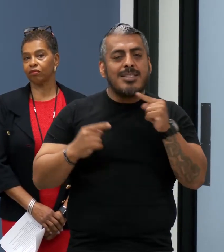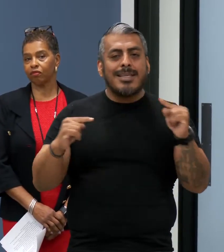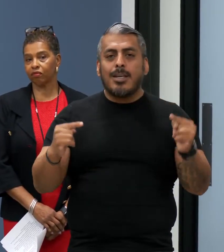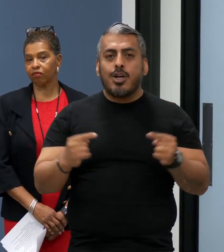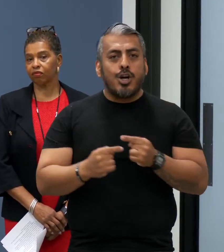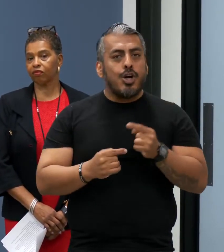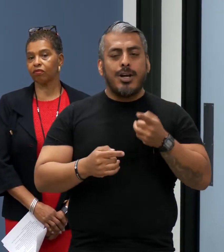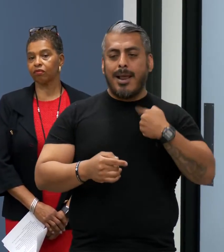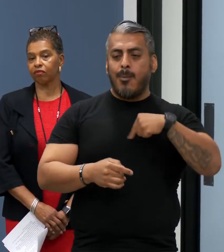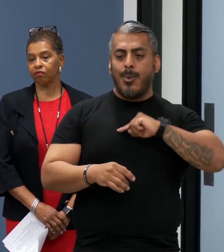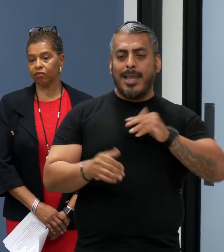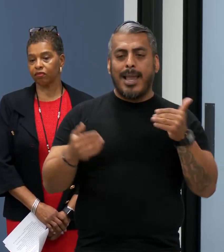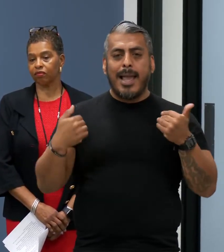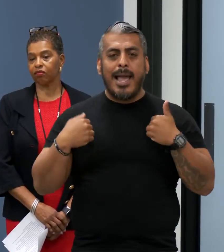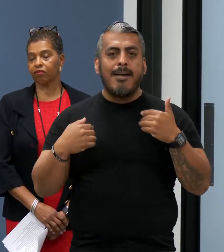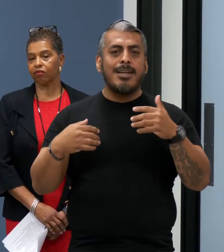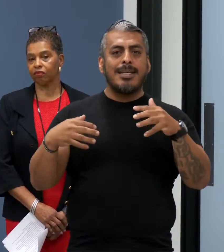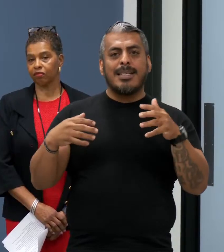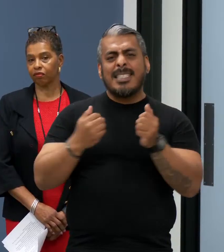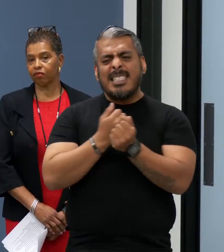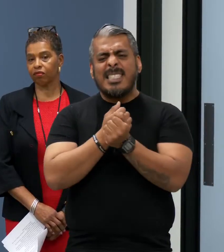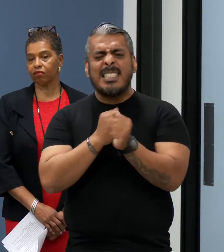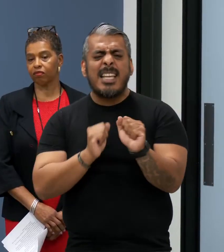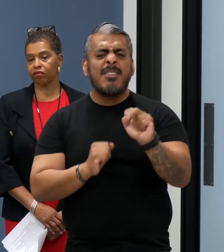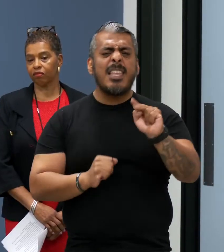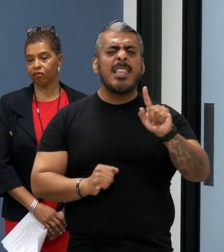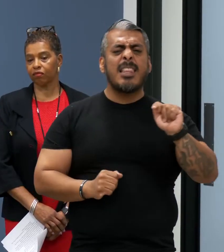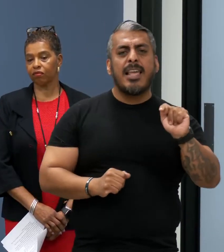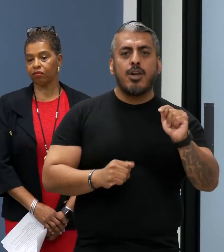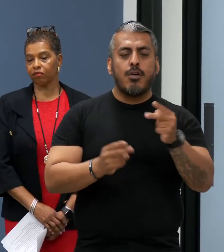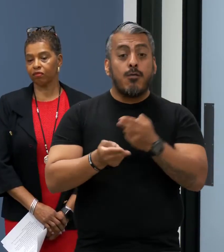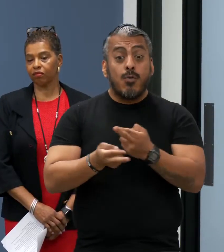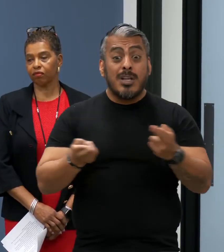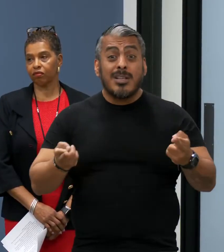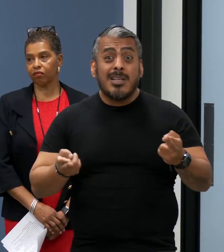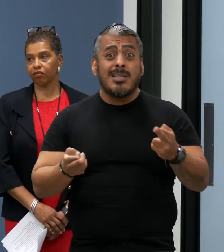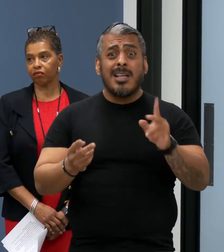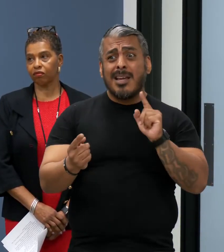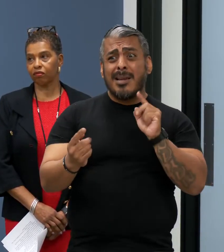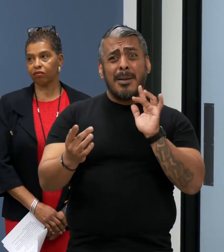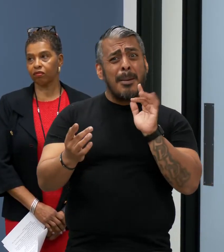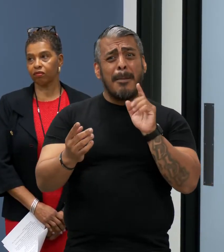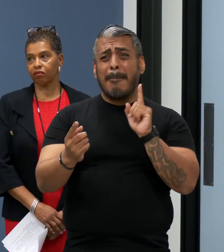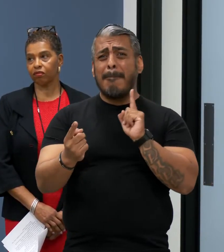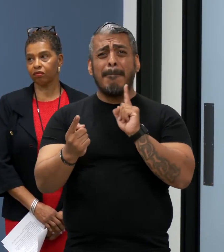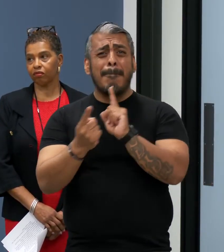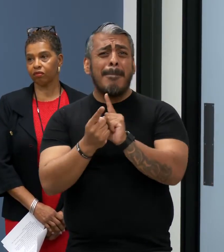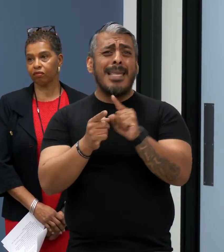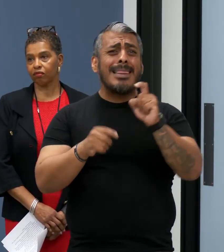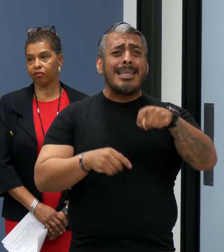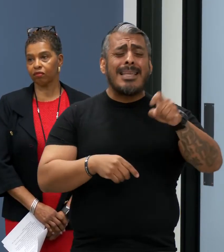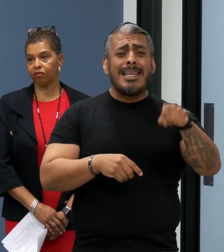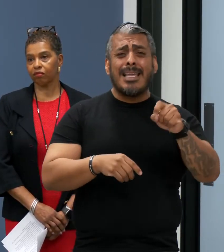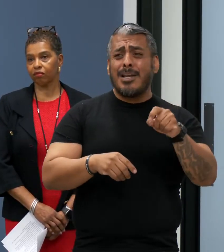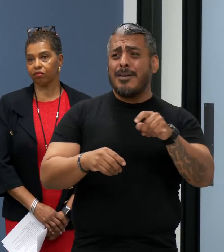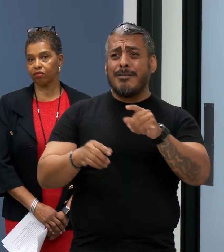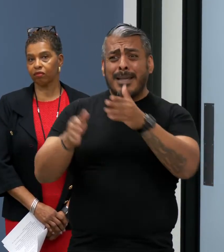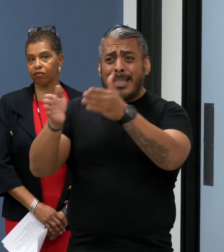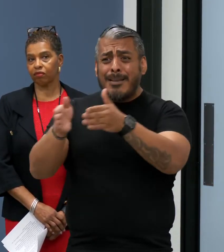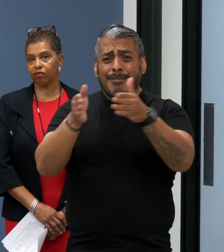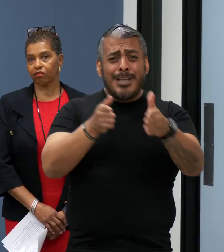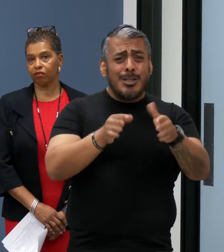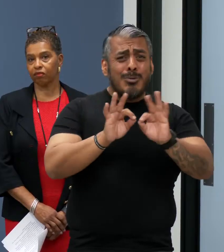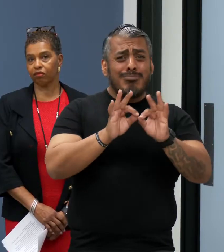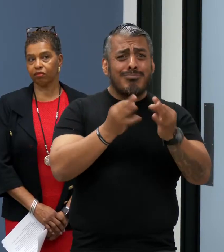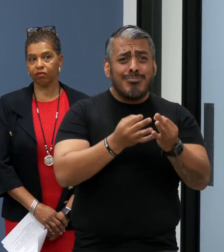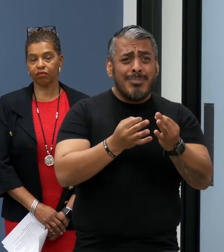have a safety net of resources and housing options to meet the need of every person and every family who might